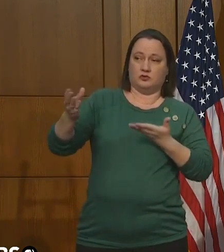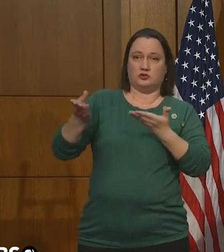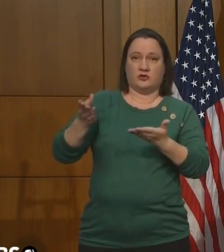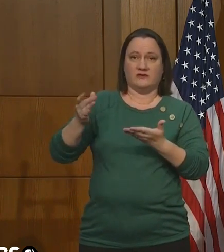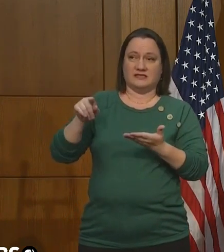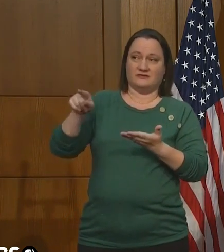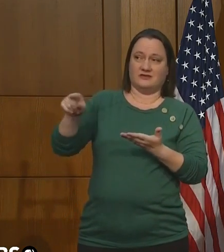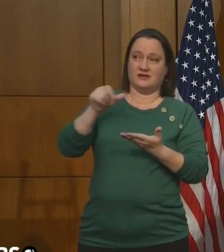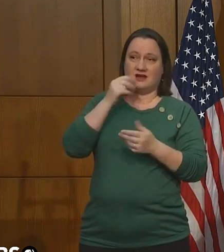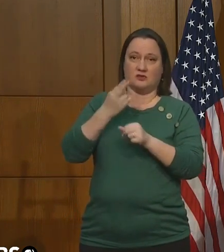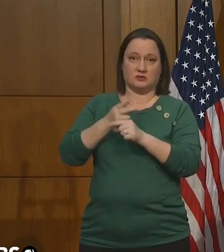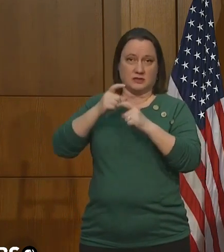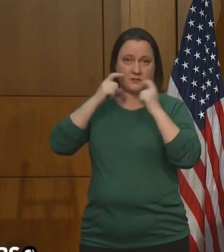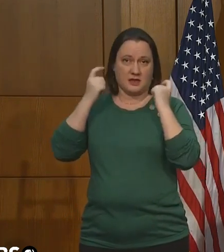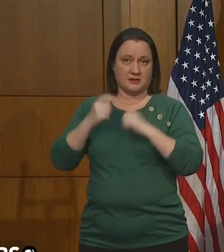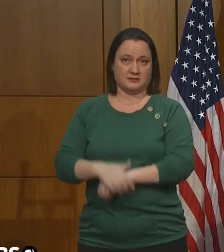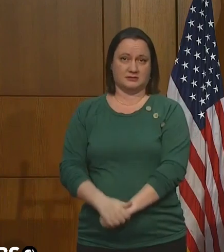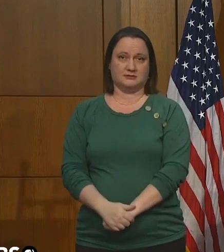that?